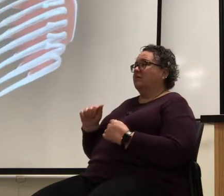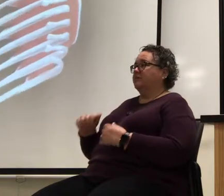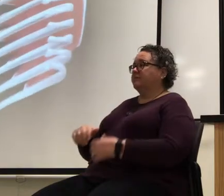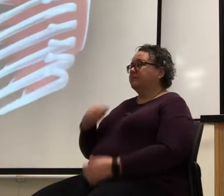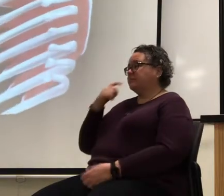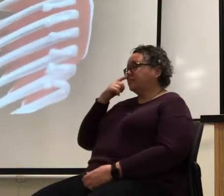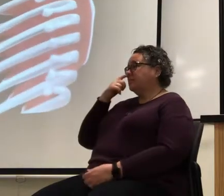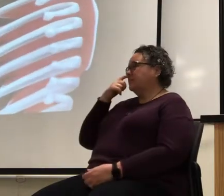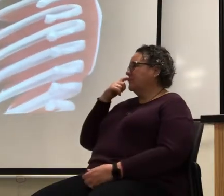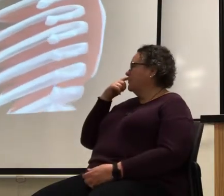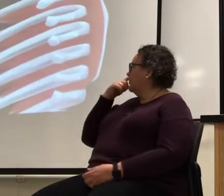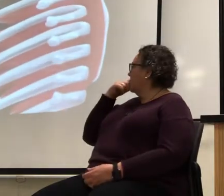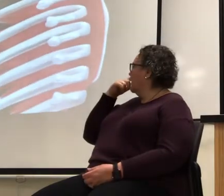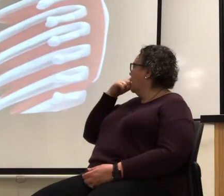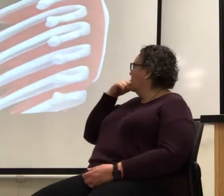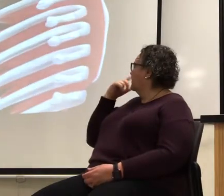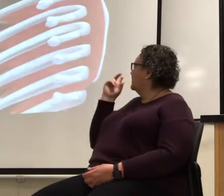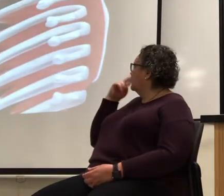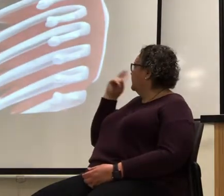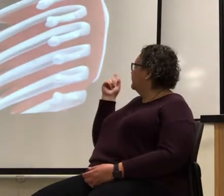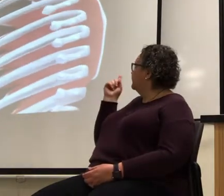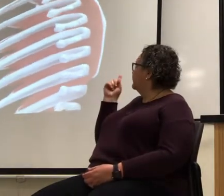I'm kind of zooming in there.